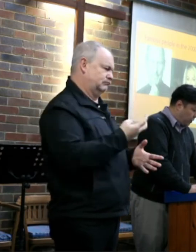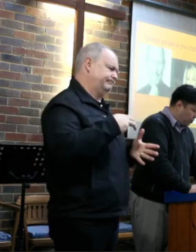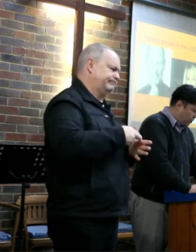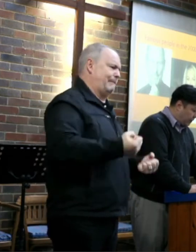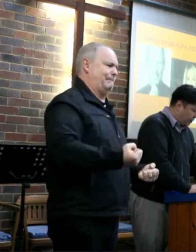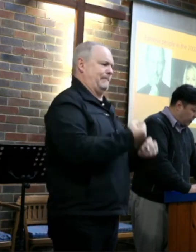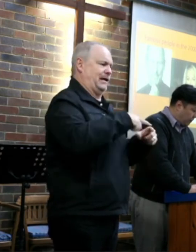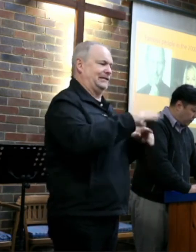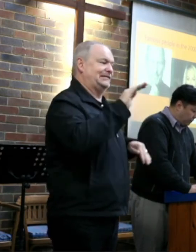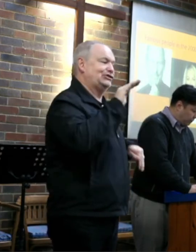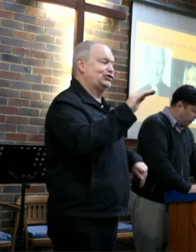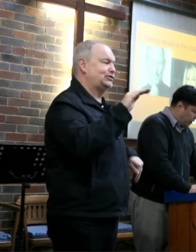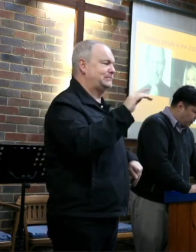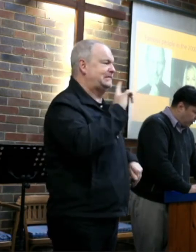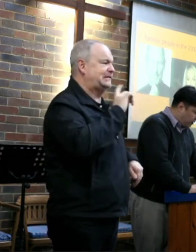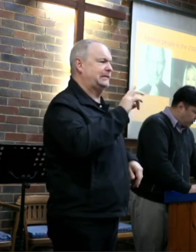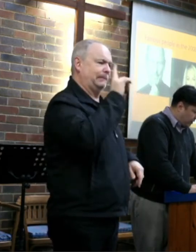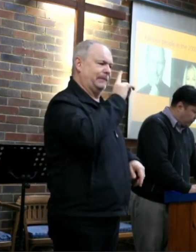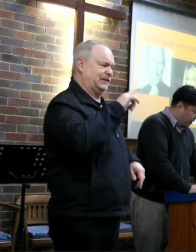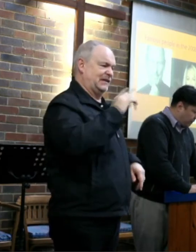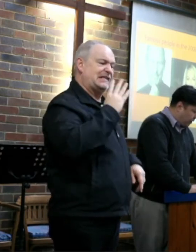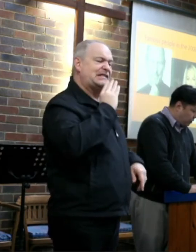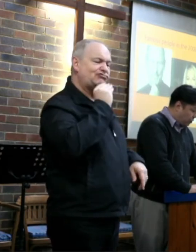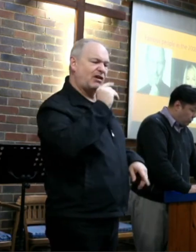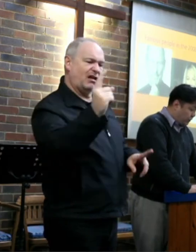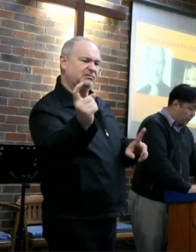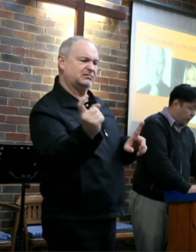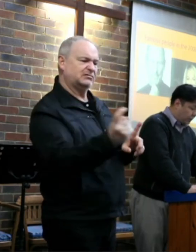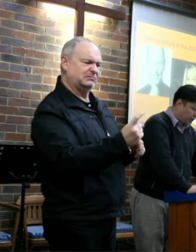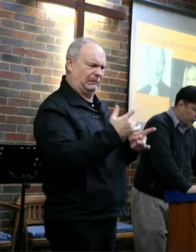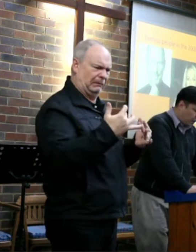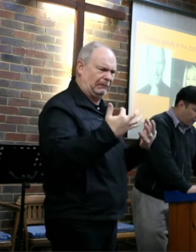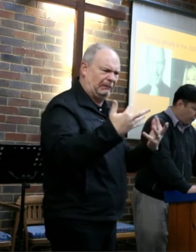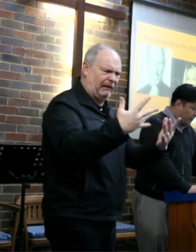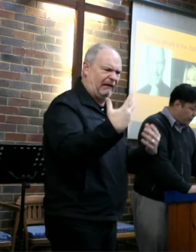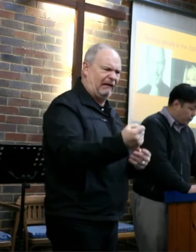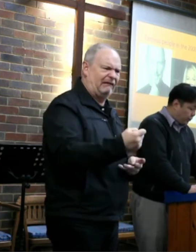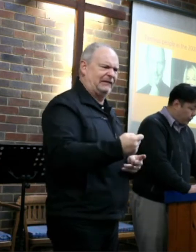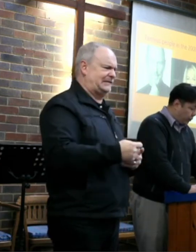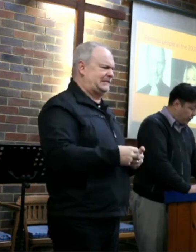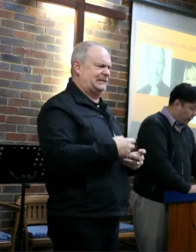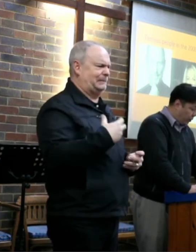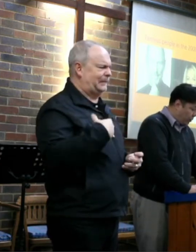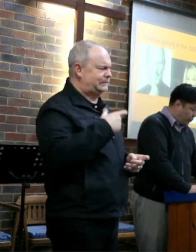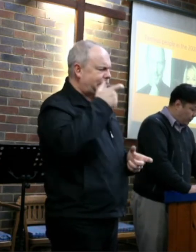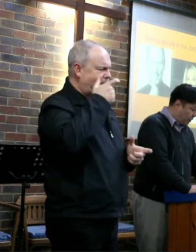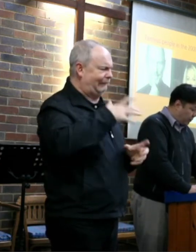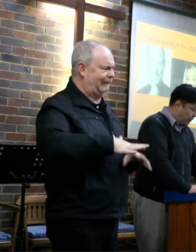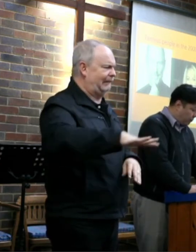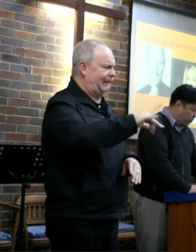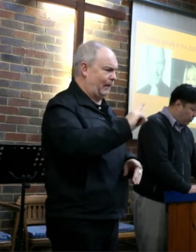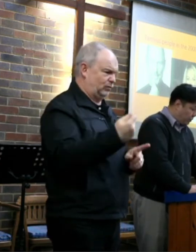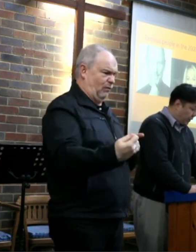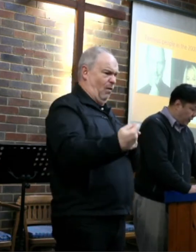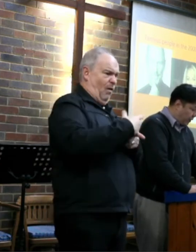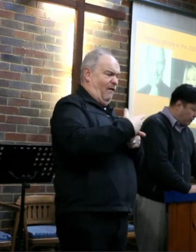Look," he said to his people, "the Israelites have become far too numerous for us. Come, we must deal shrewdly with them, or they will become even